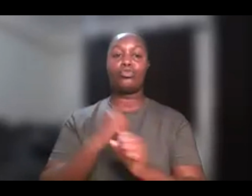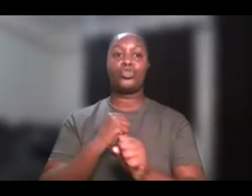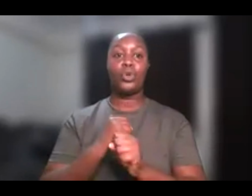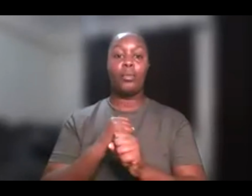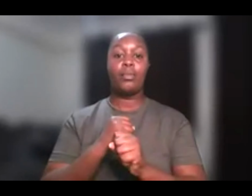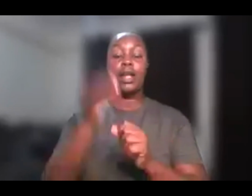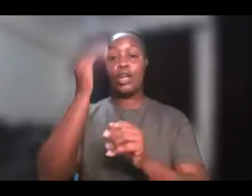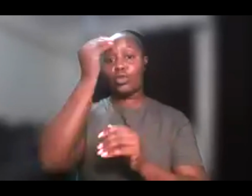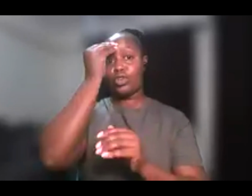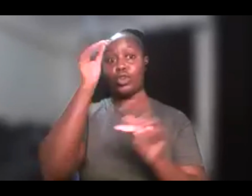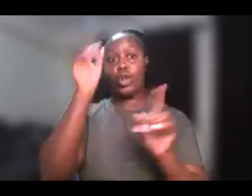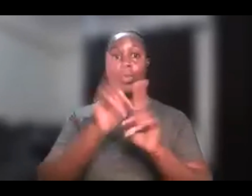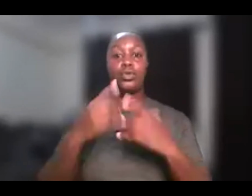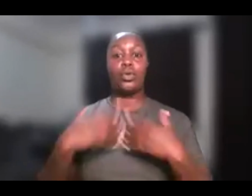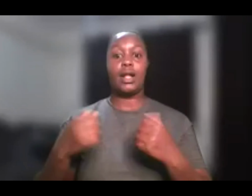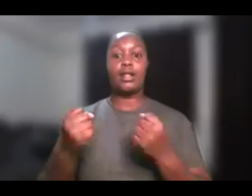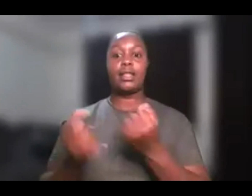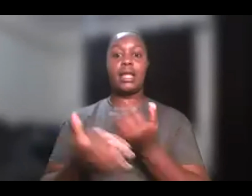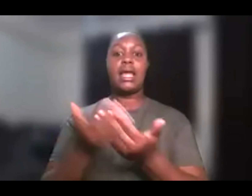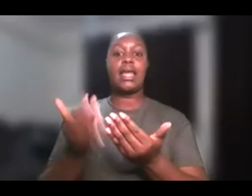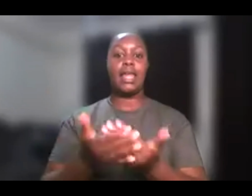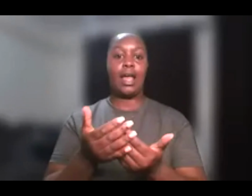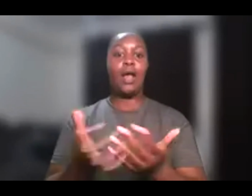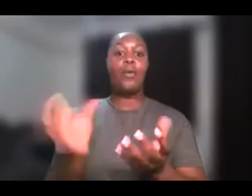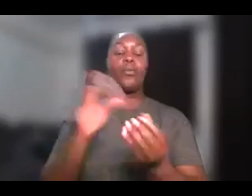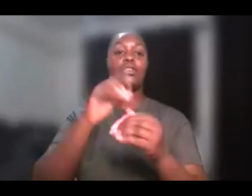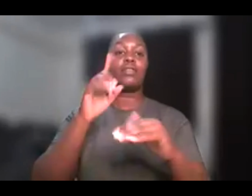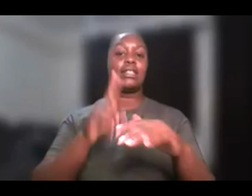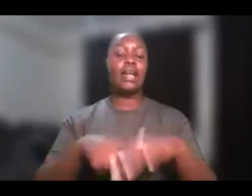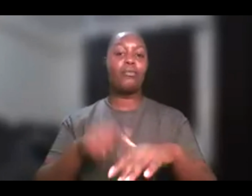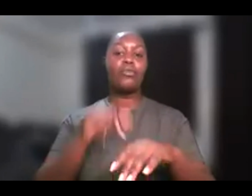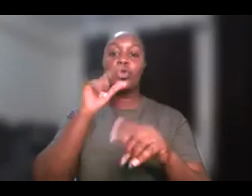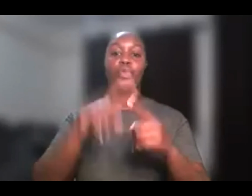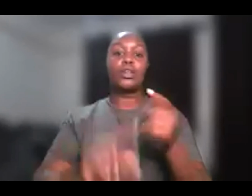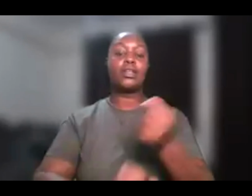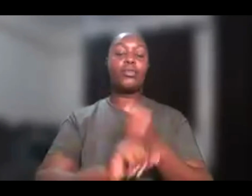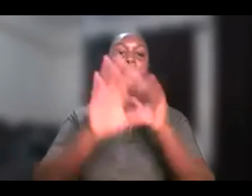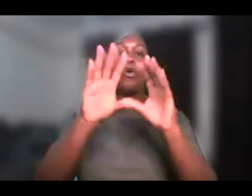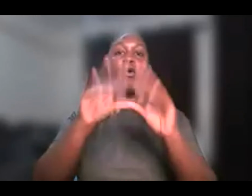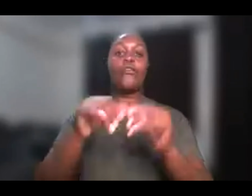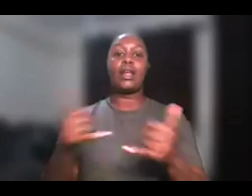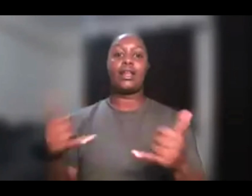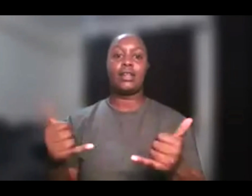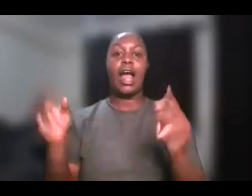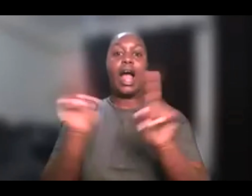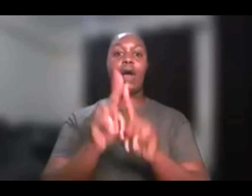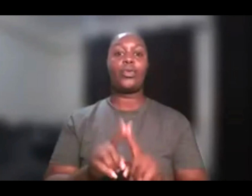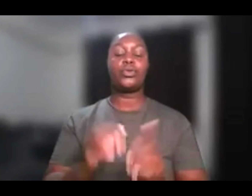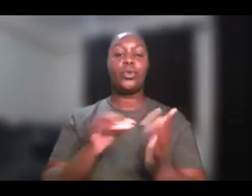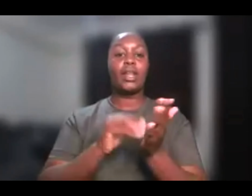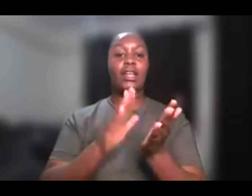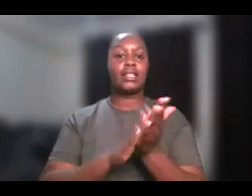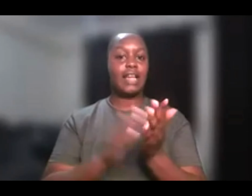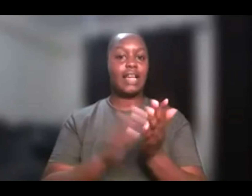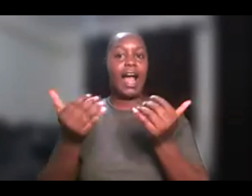even support offline. And most importantly, the data sets are not available. So for us, we see ourselves as an AI research